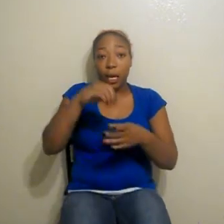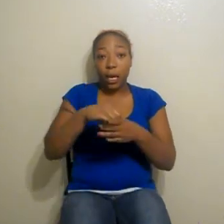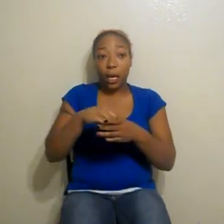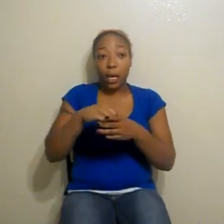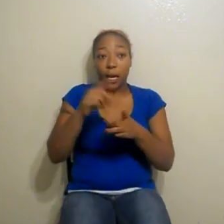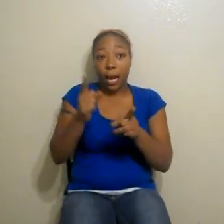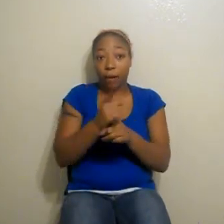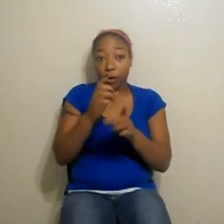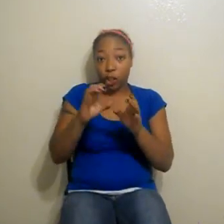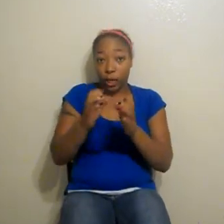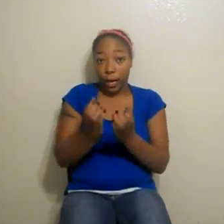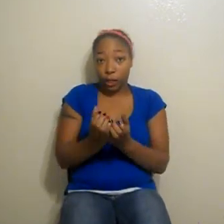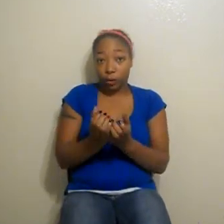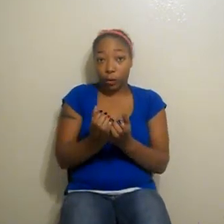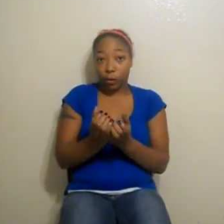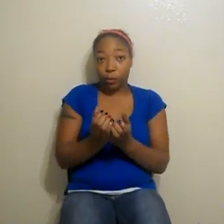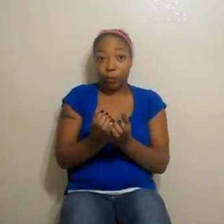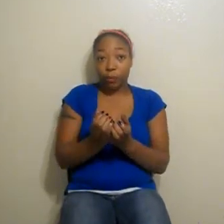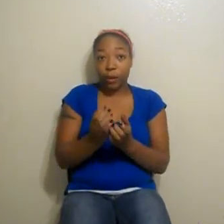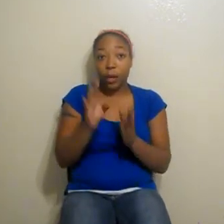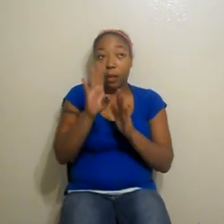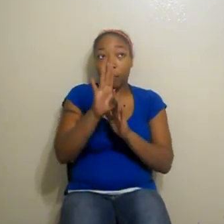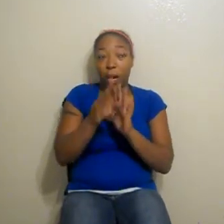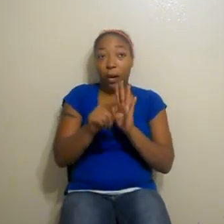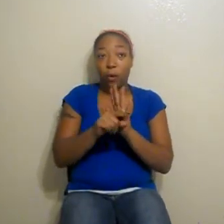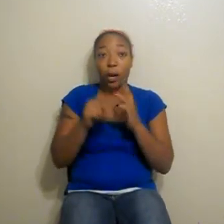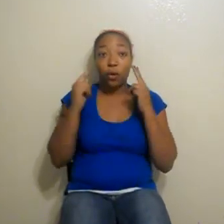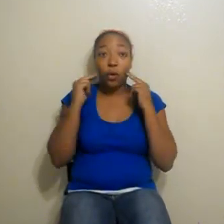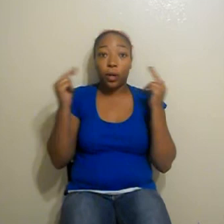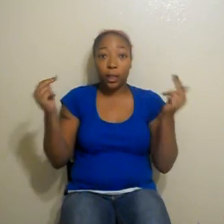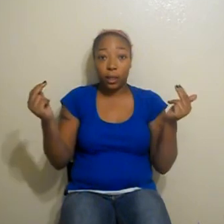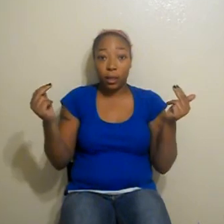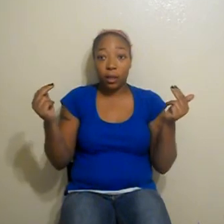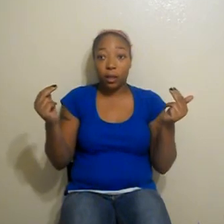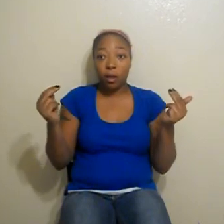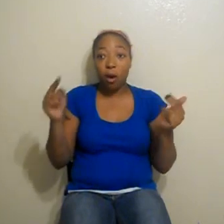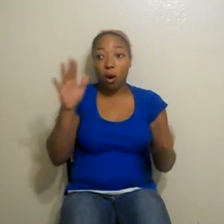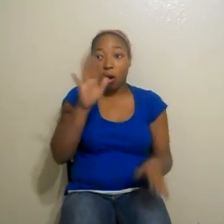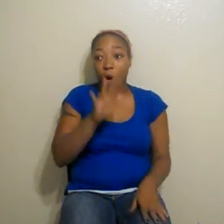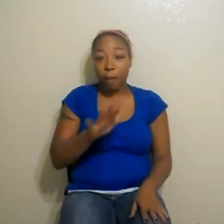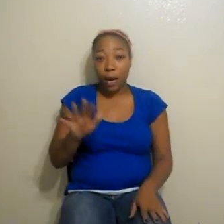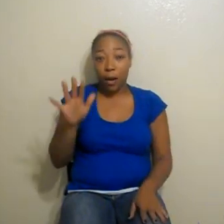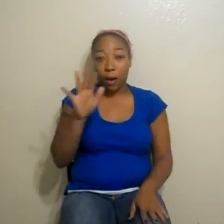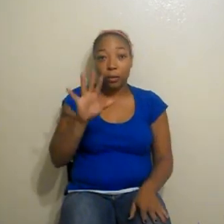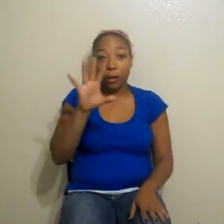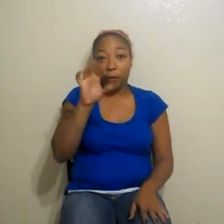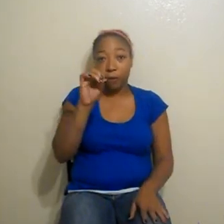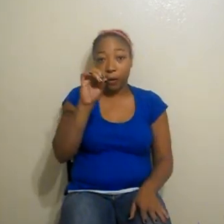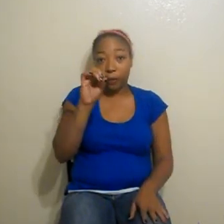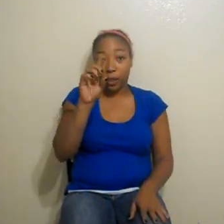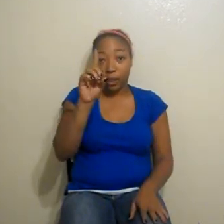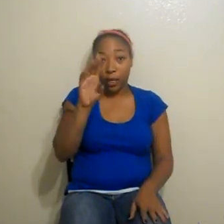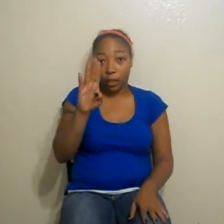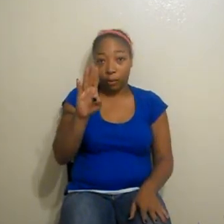In an average classroom, the background noises are about 50